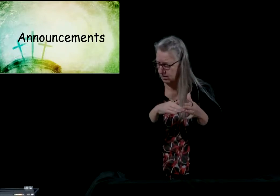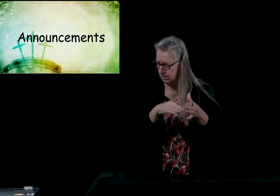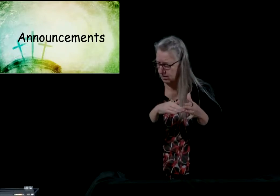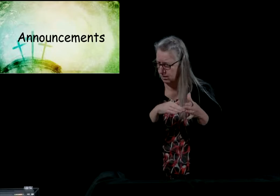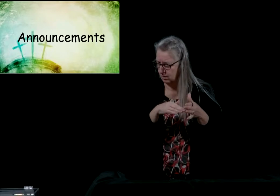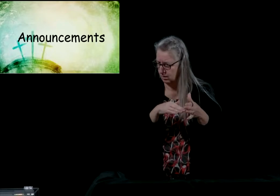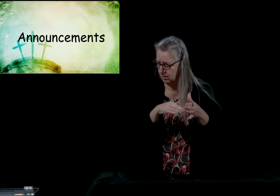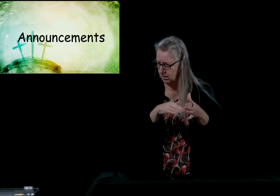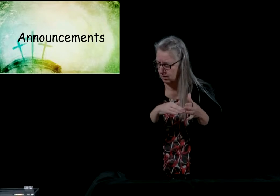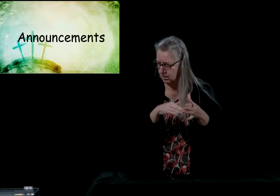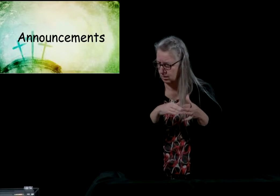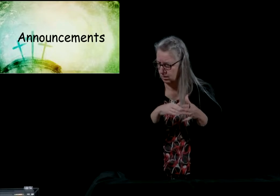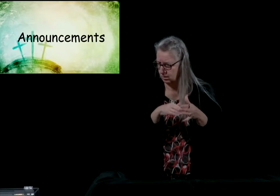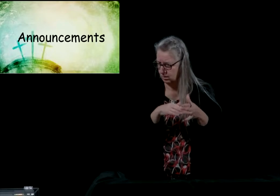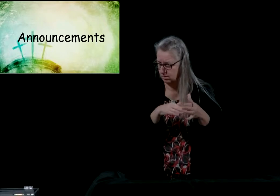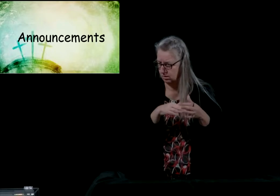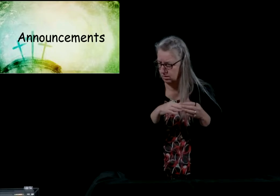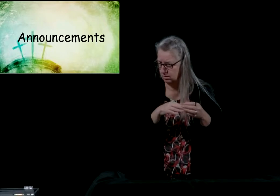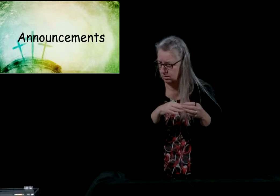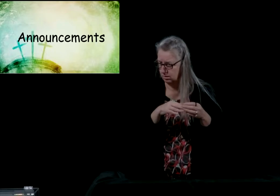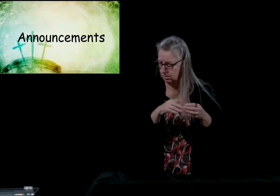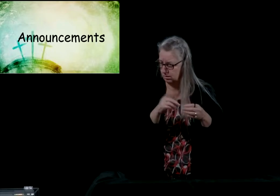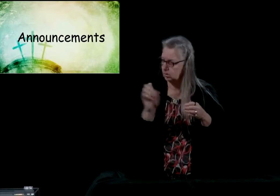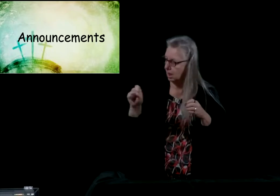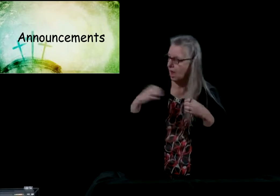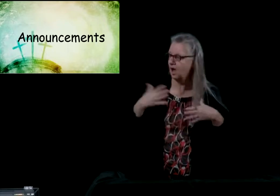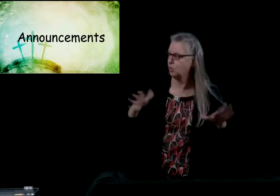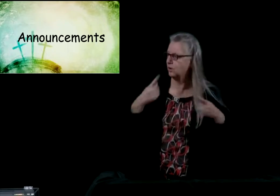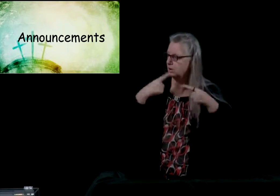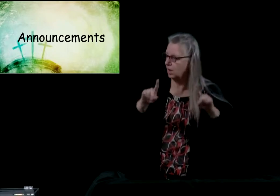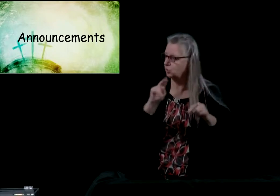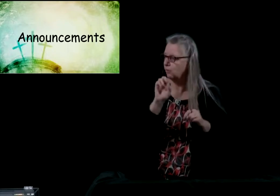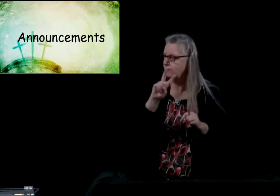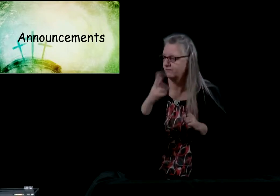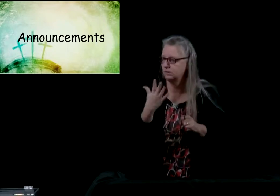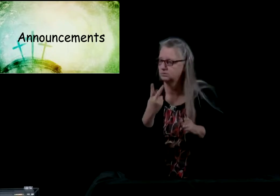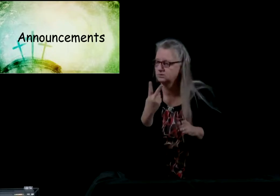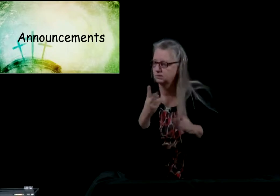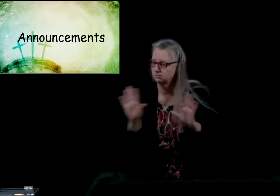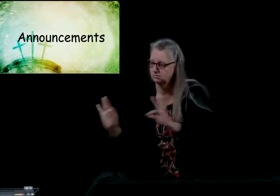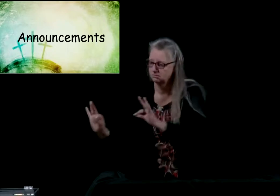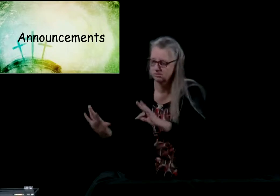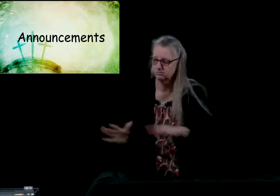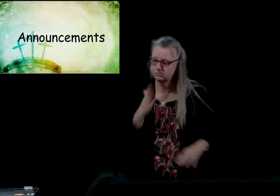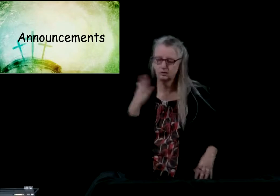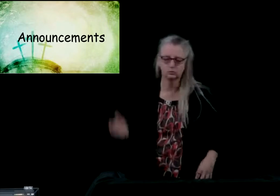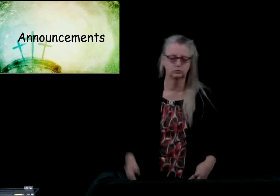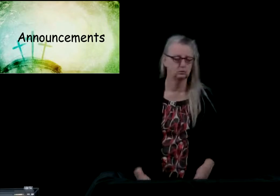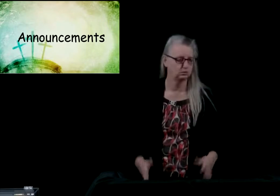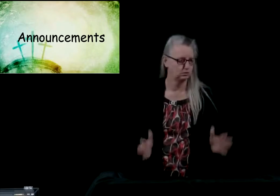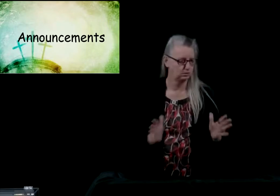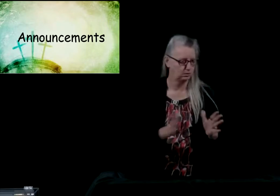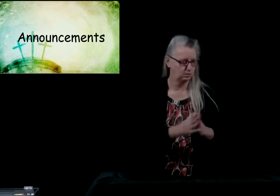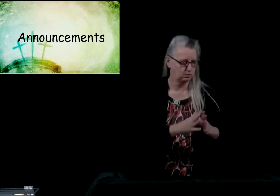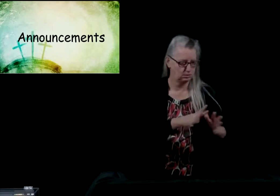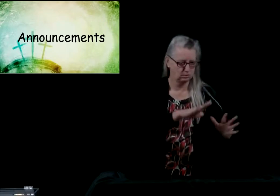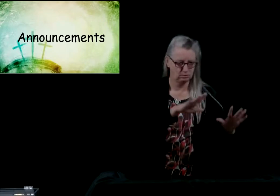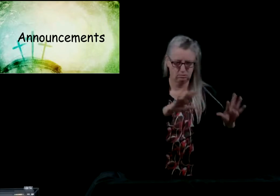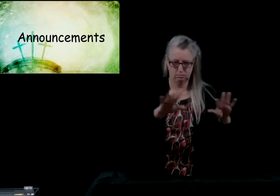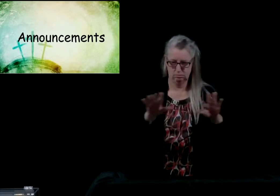Yeah. we announced November 2nd, but thank you for the reminder.